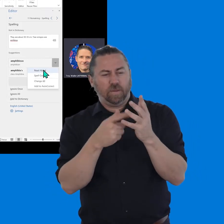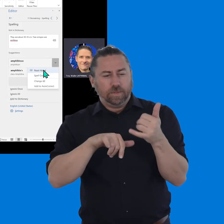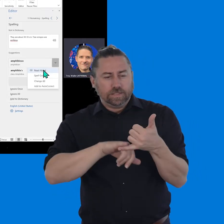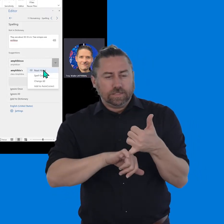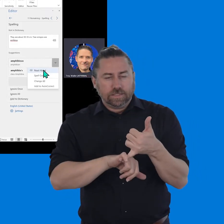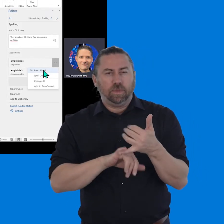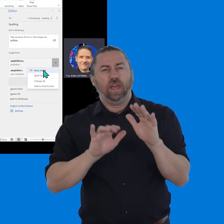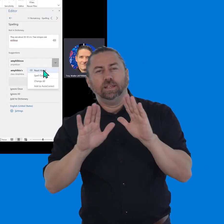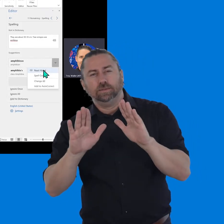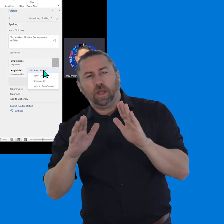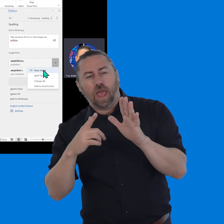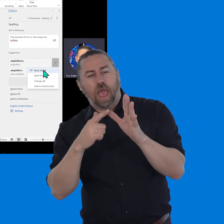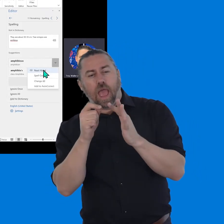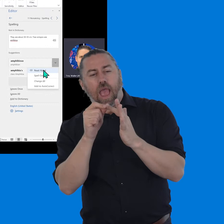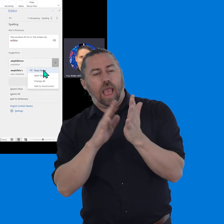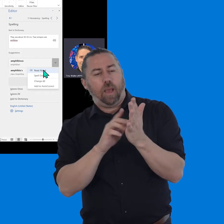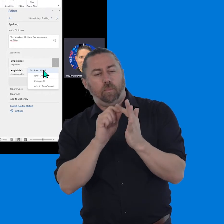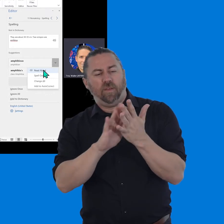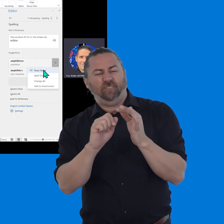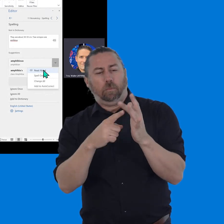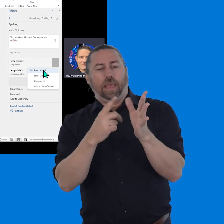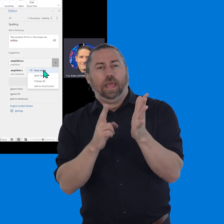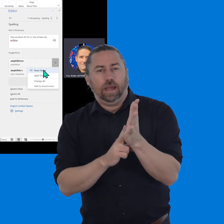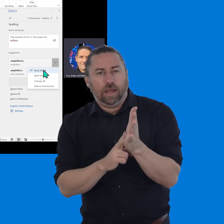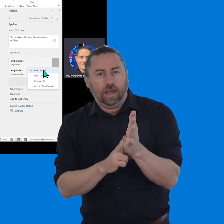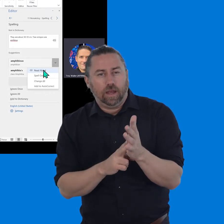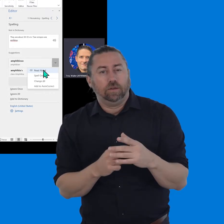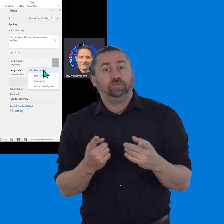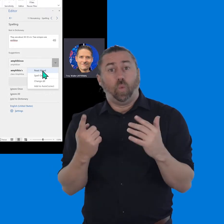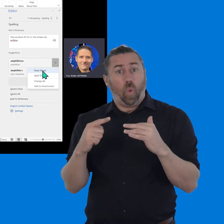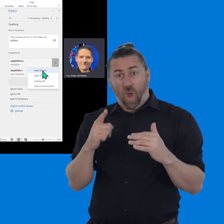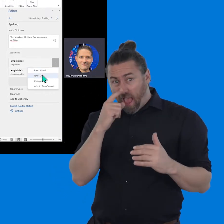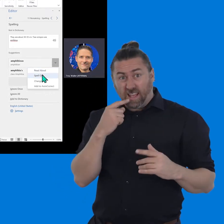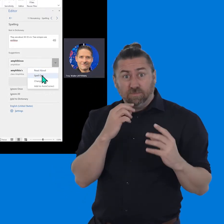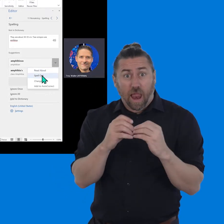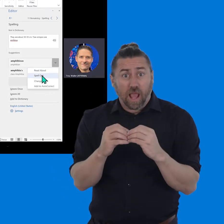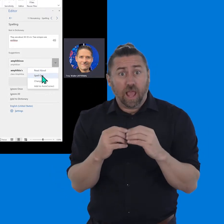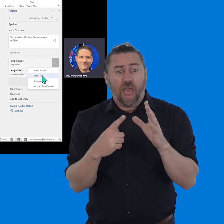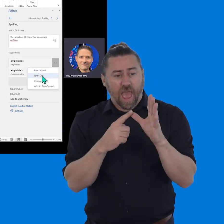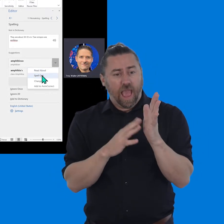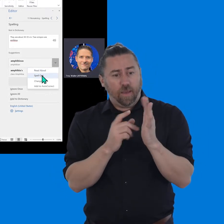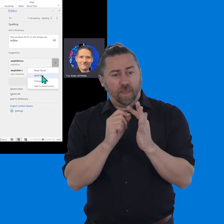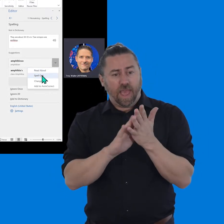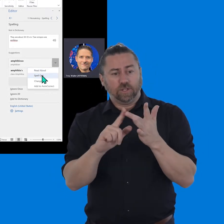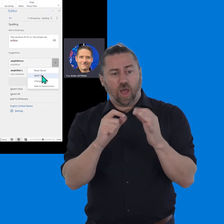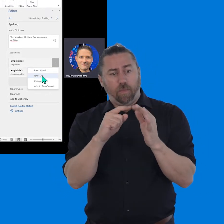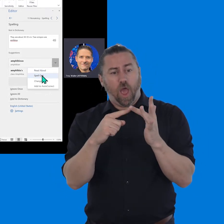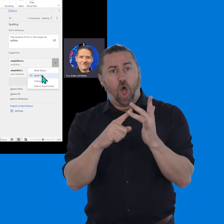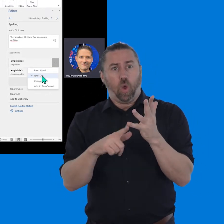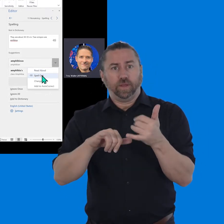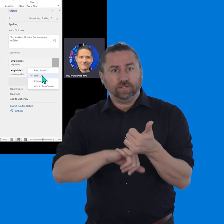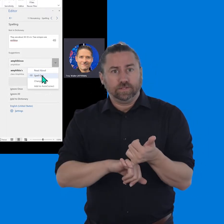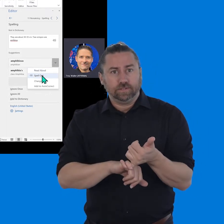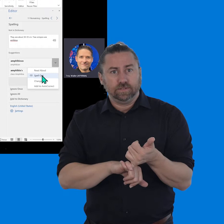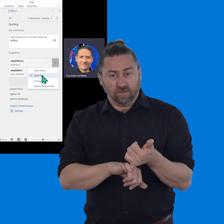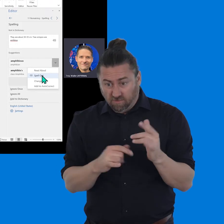aloud. Amphibious, similar to amphibian. All right, or I can even have it spelled out to me.